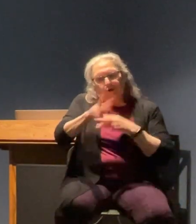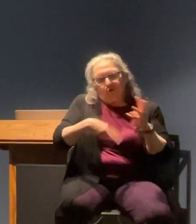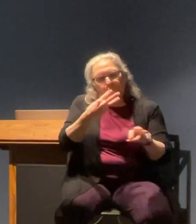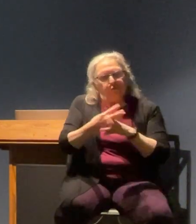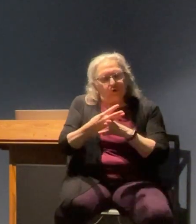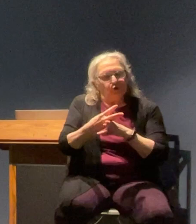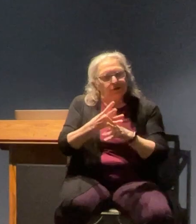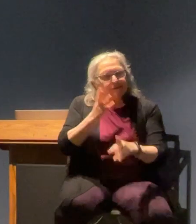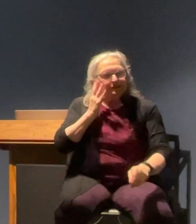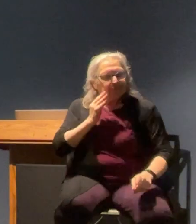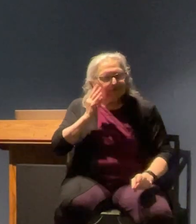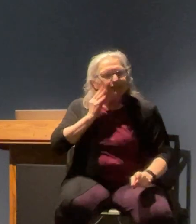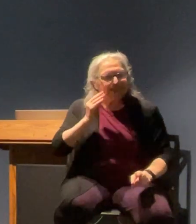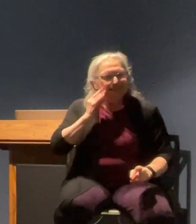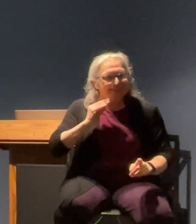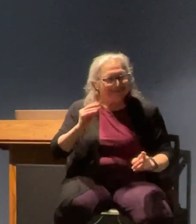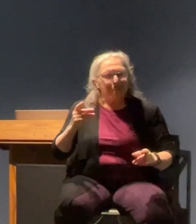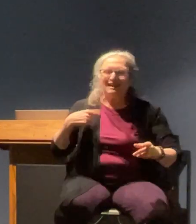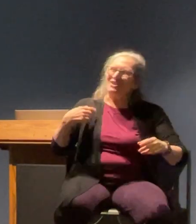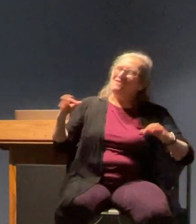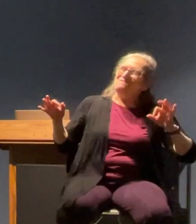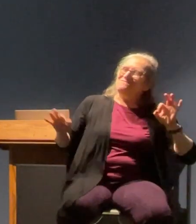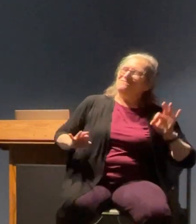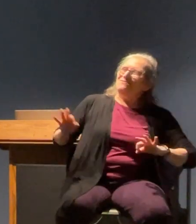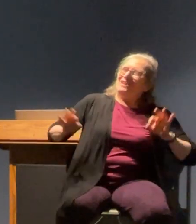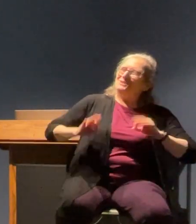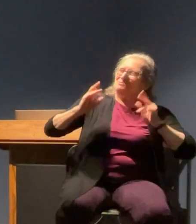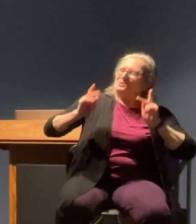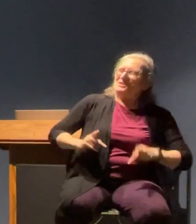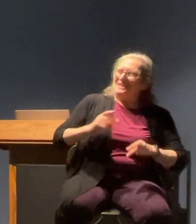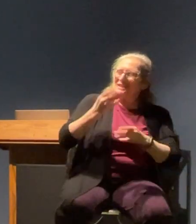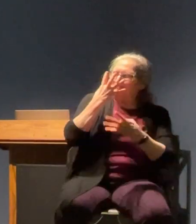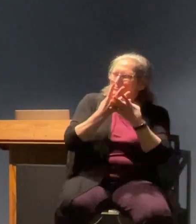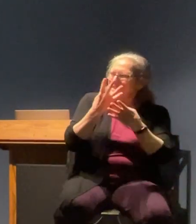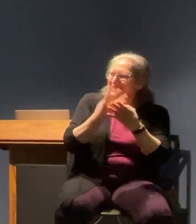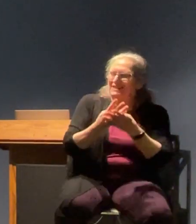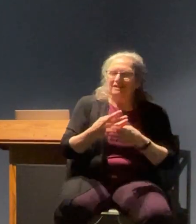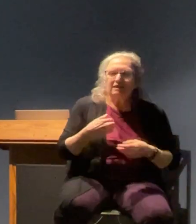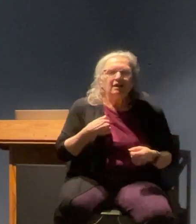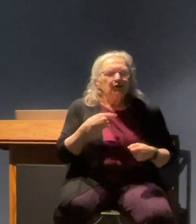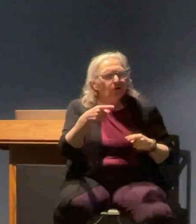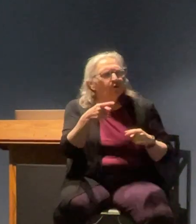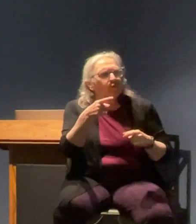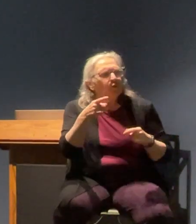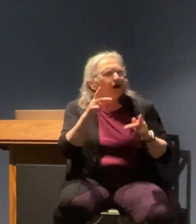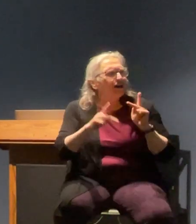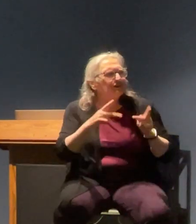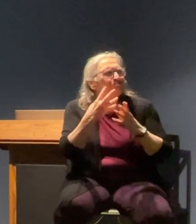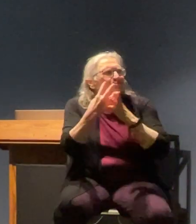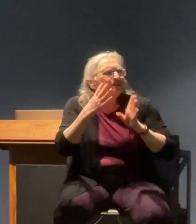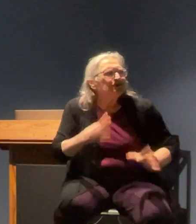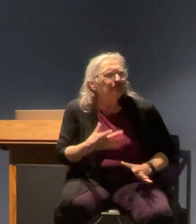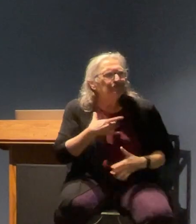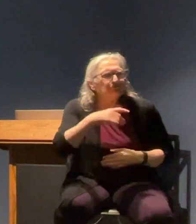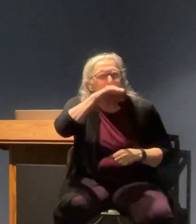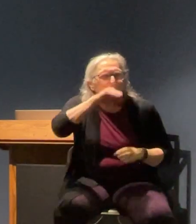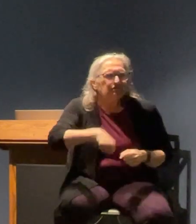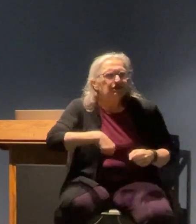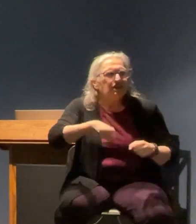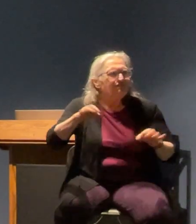being a fashionista in prison and understand why the prisoners like uphold fashion, right? And what came out of it